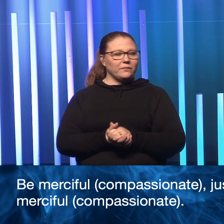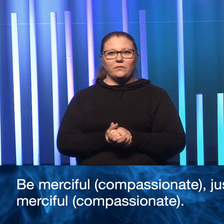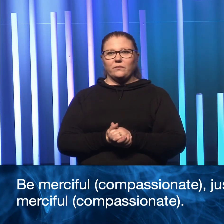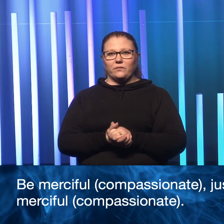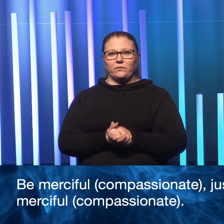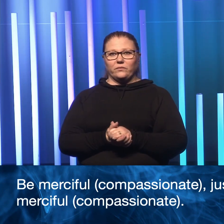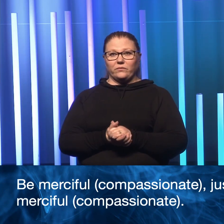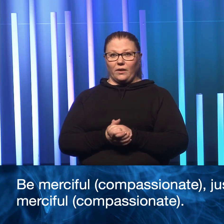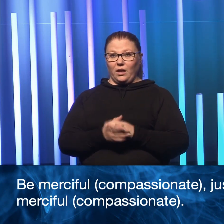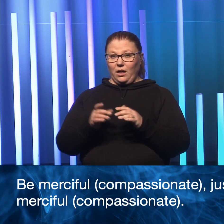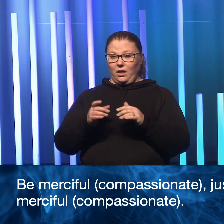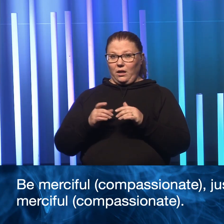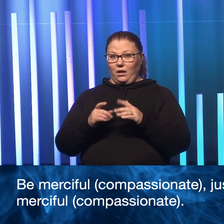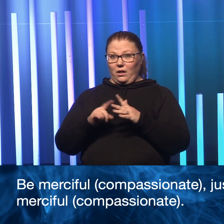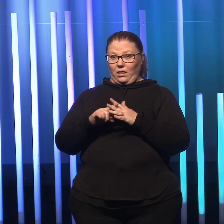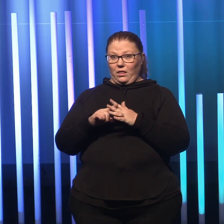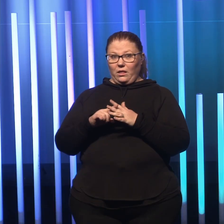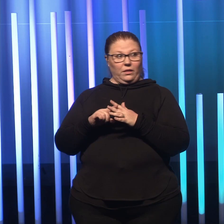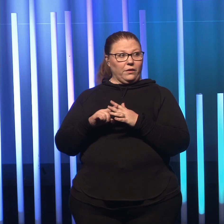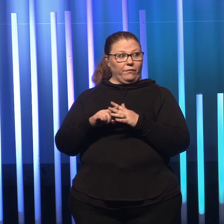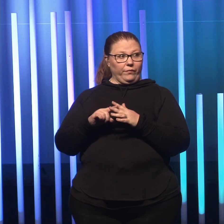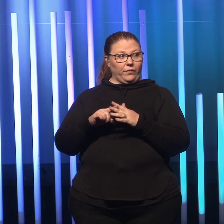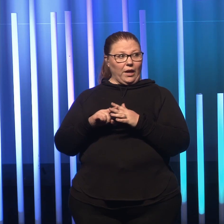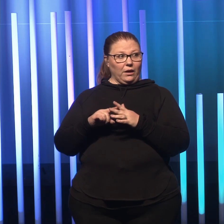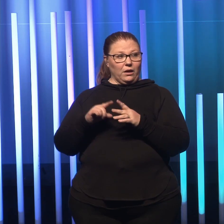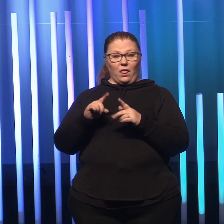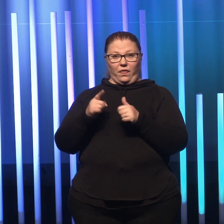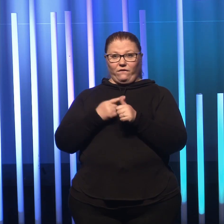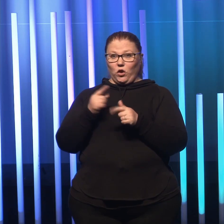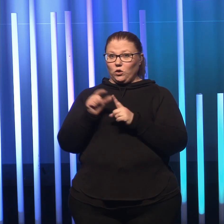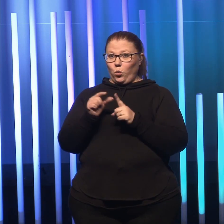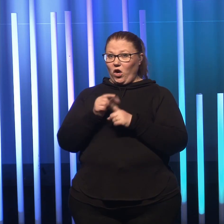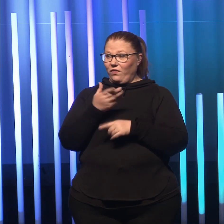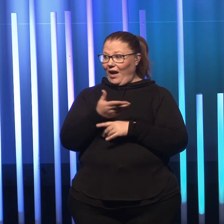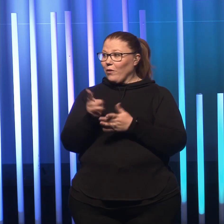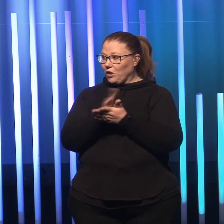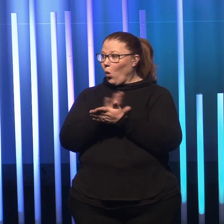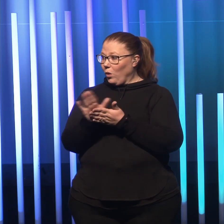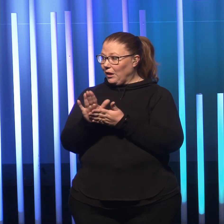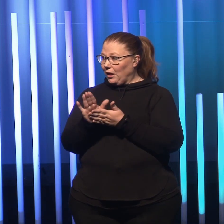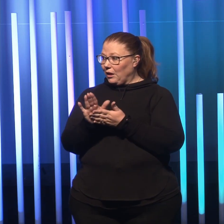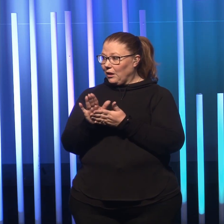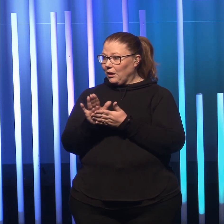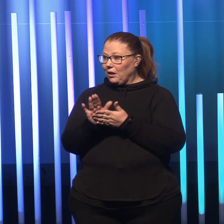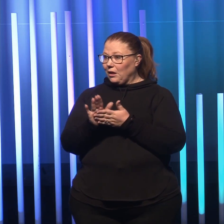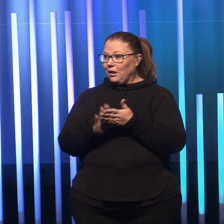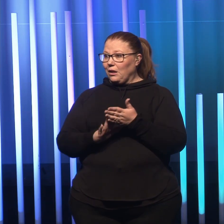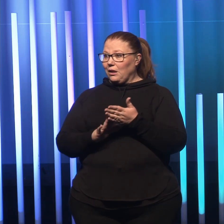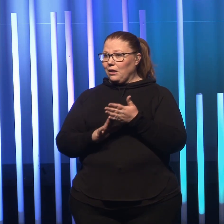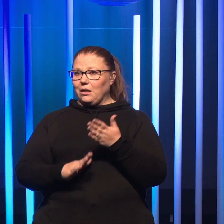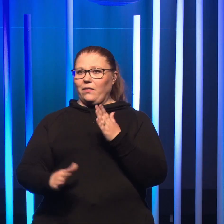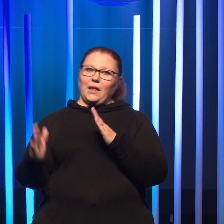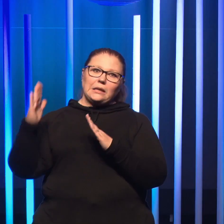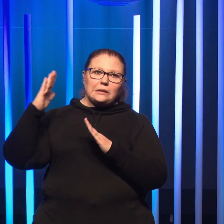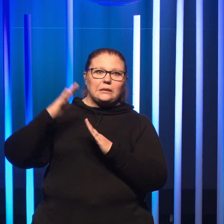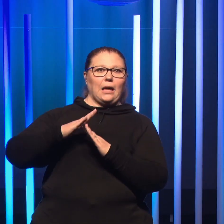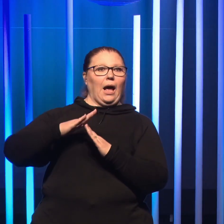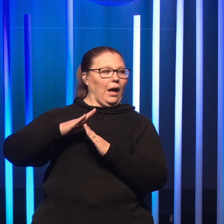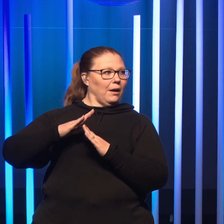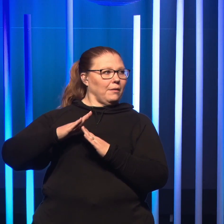The original word there is holy. Right? The climax of the Leviticus holiness